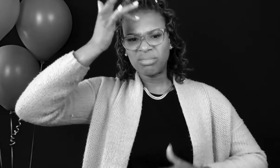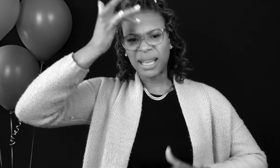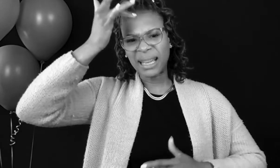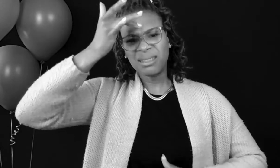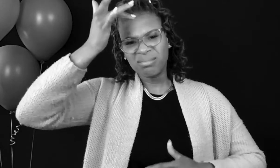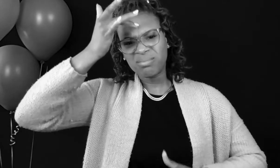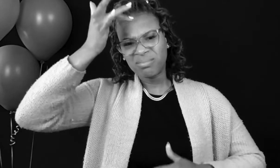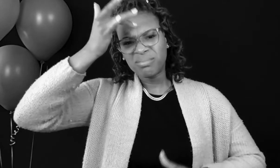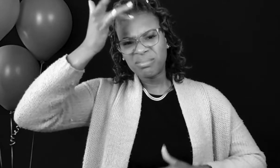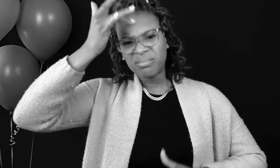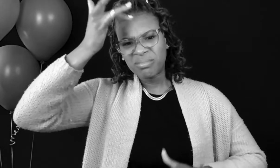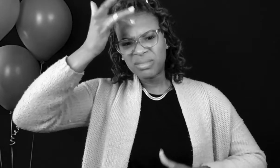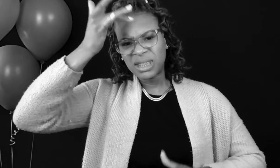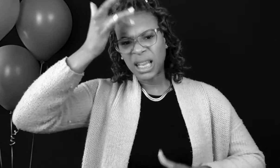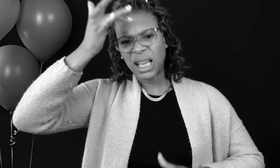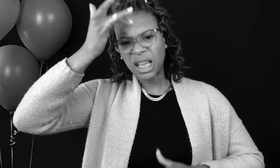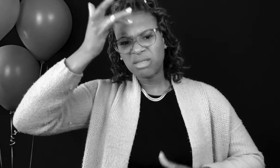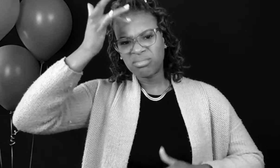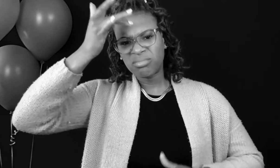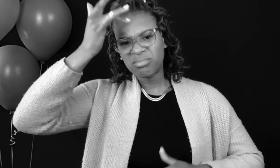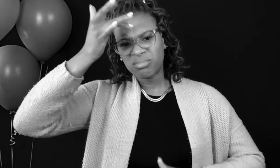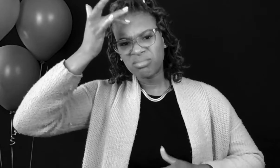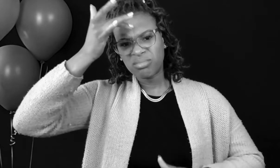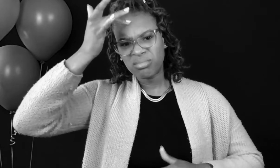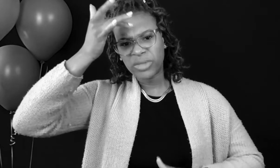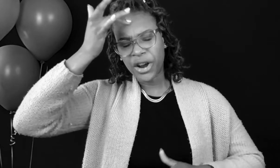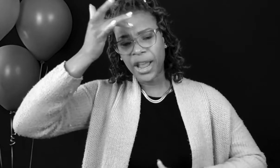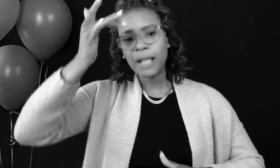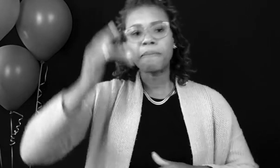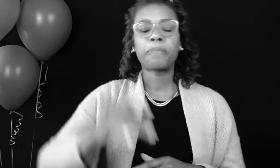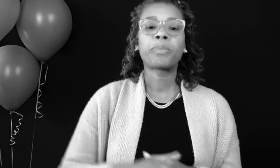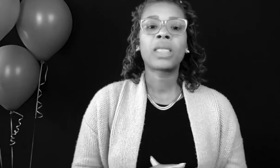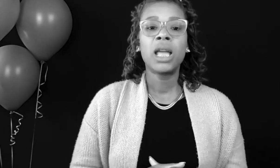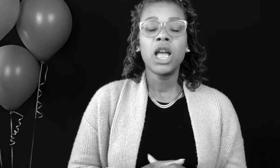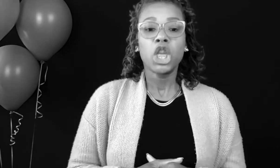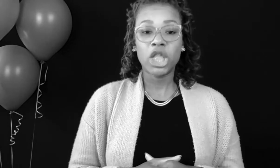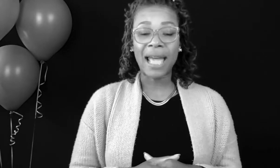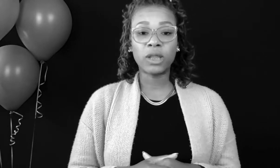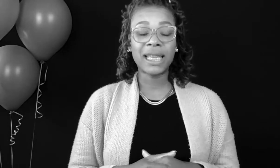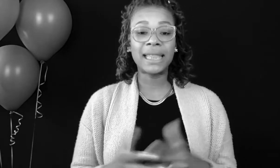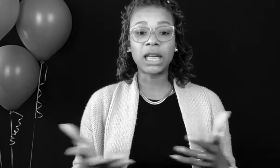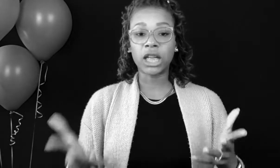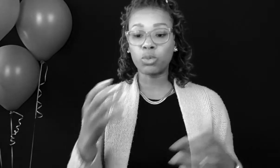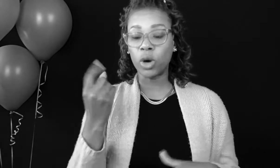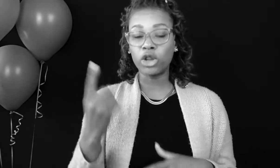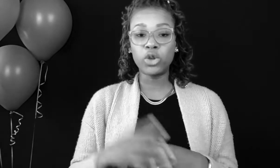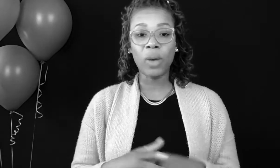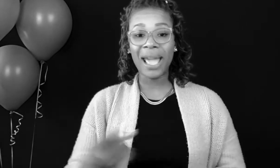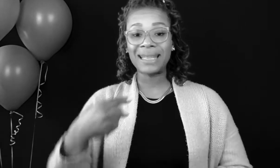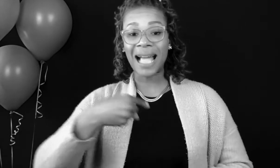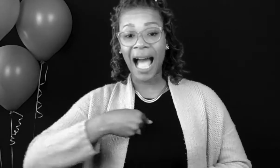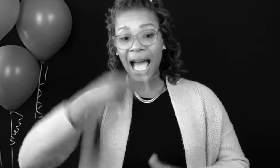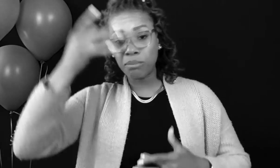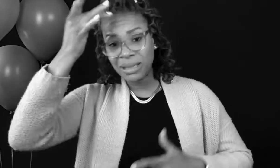like sick. All right? That can look one or two ways. I'm